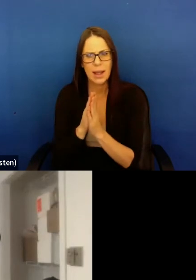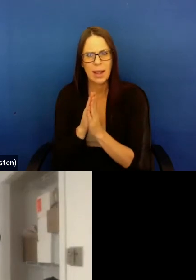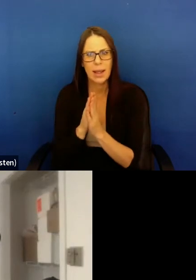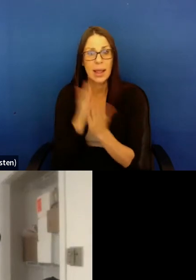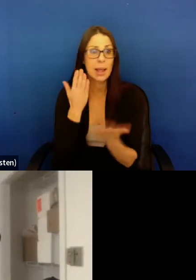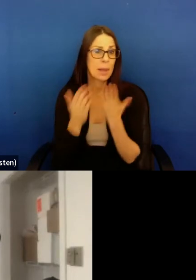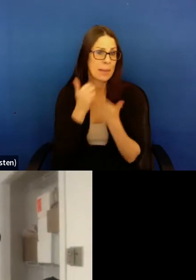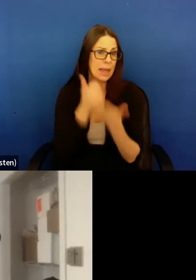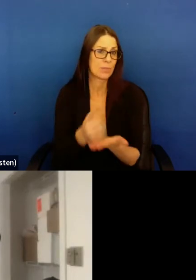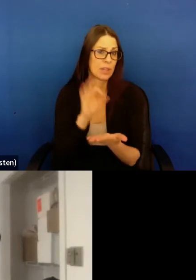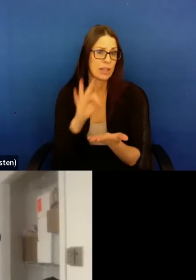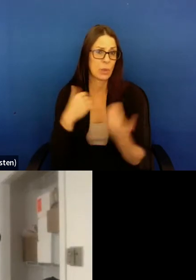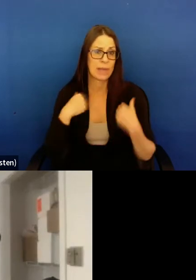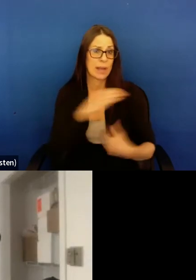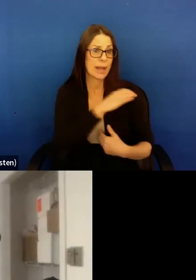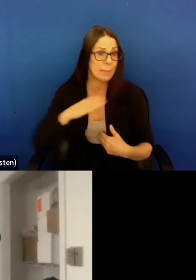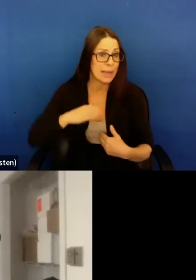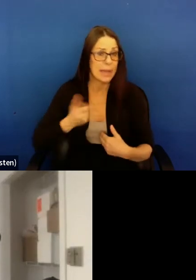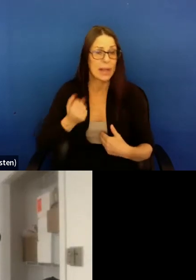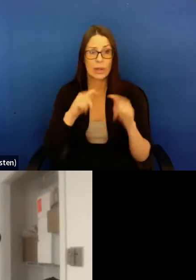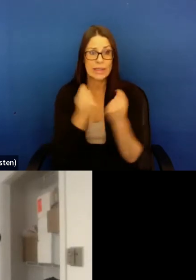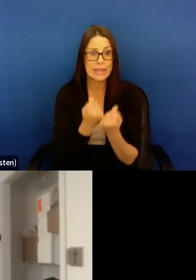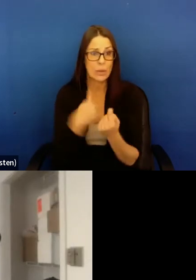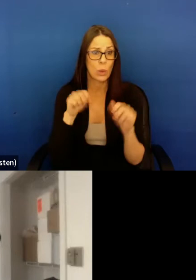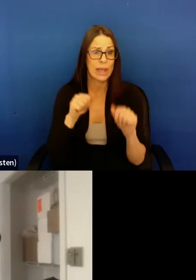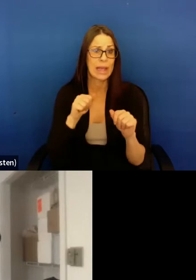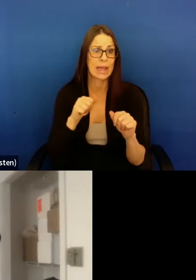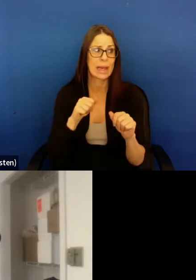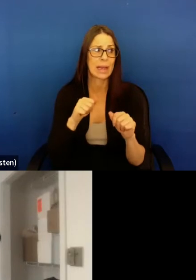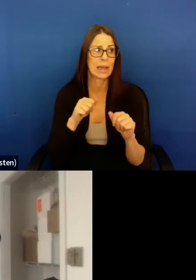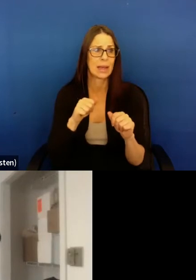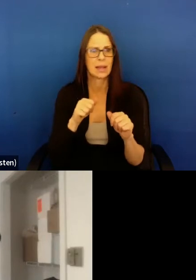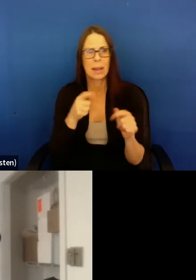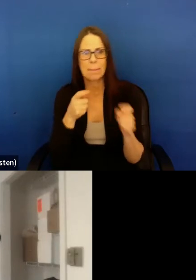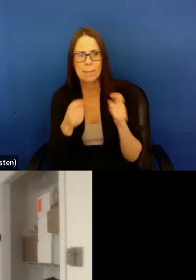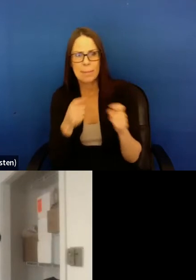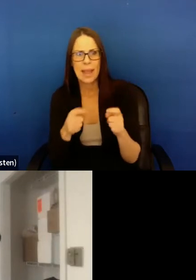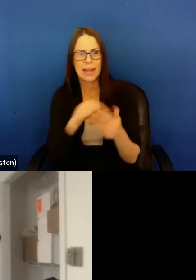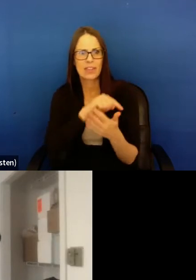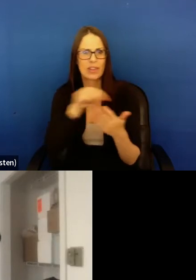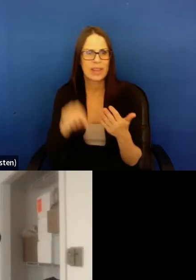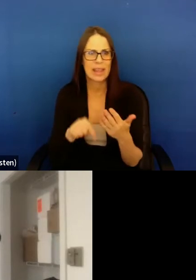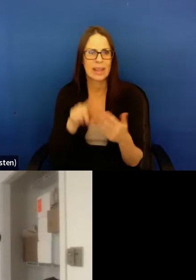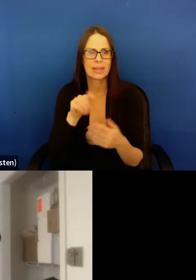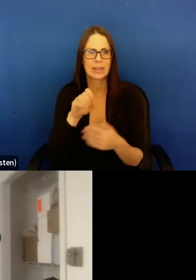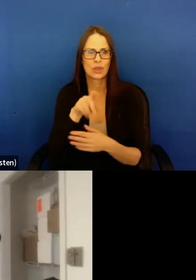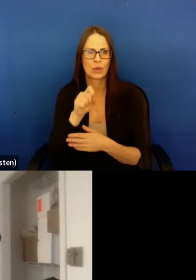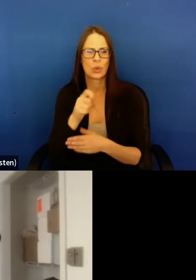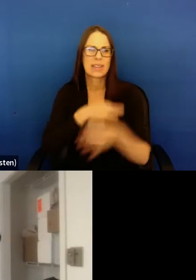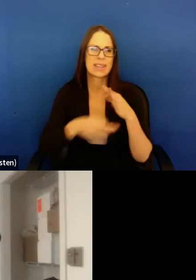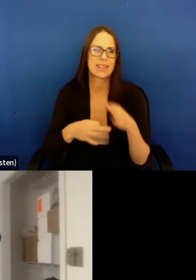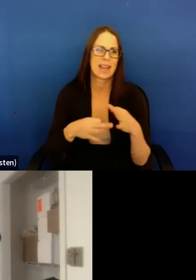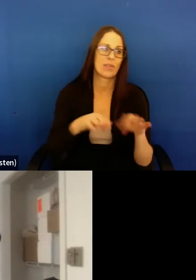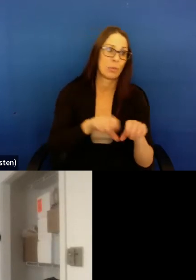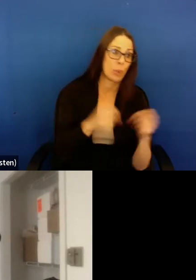of committee or team where we could manage and maintain these types of equipment tools rather than having them break, putting in a work order and waiting